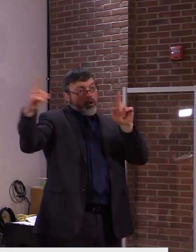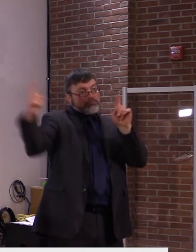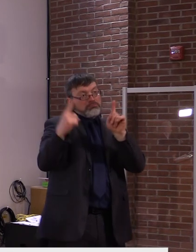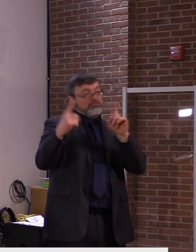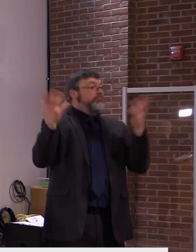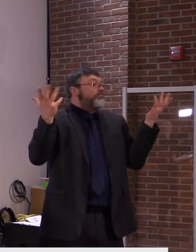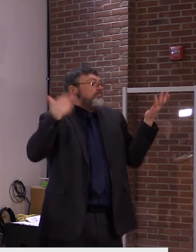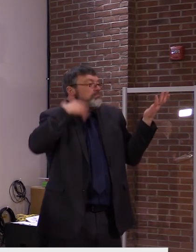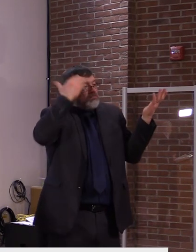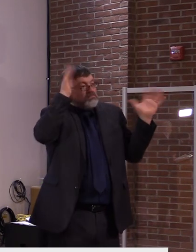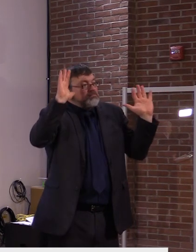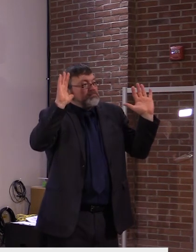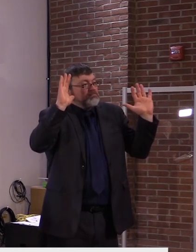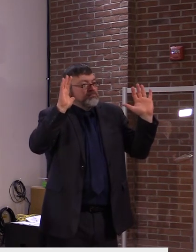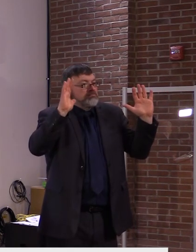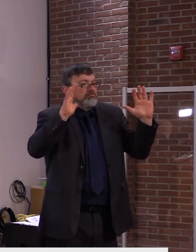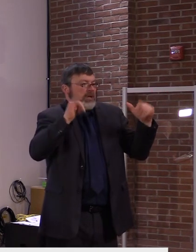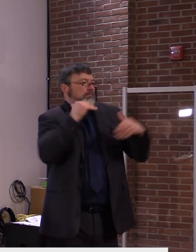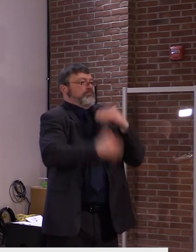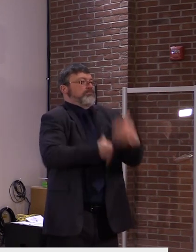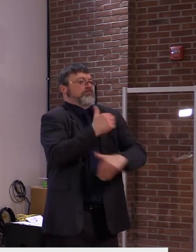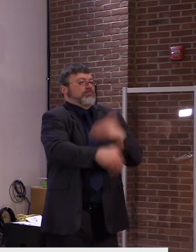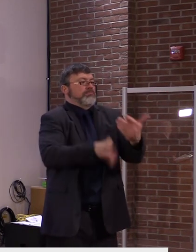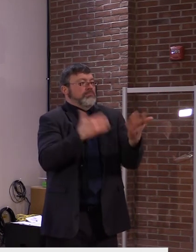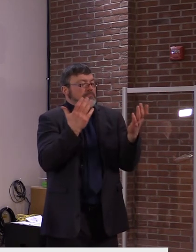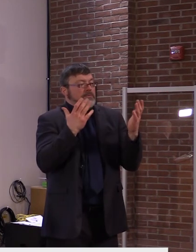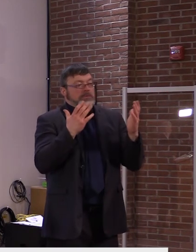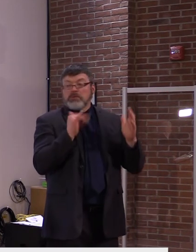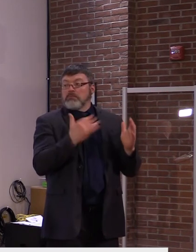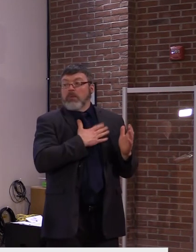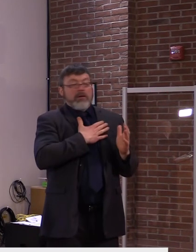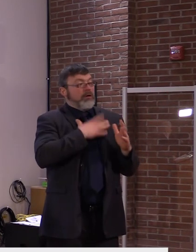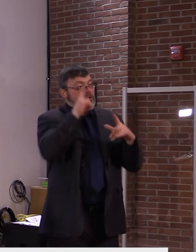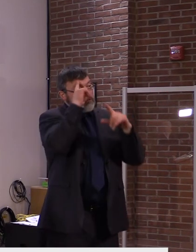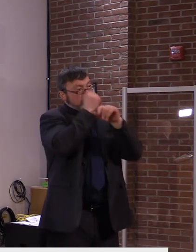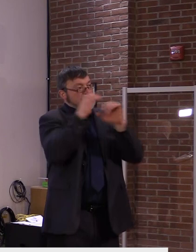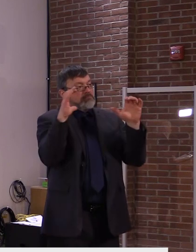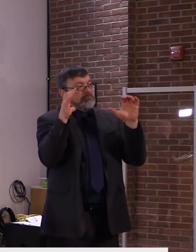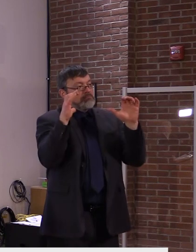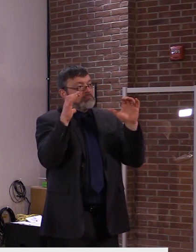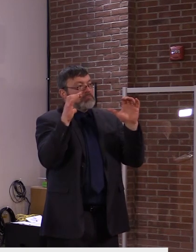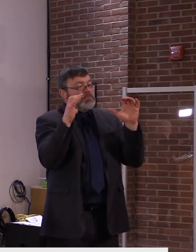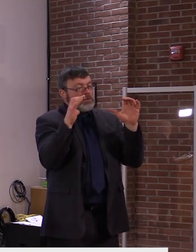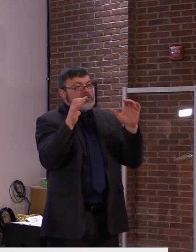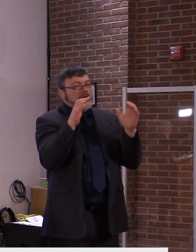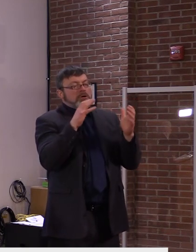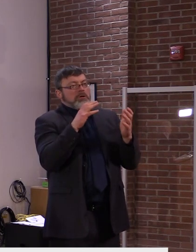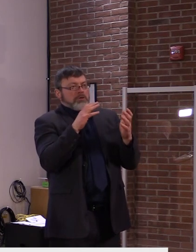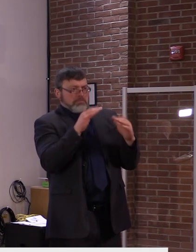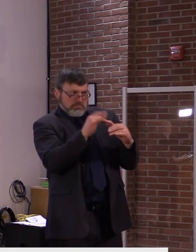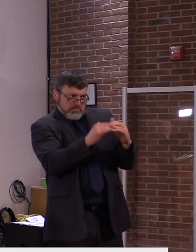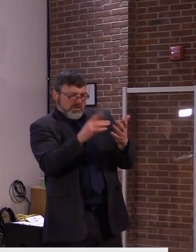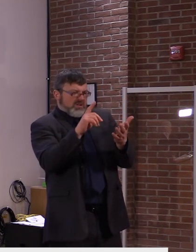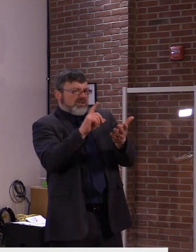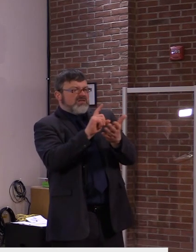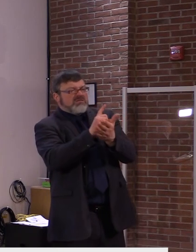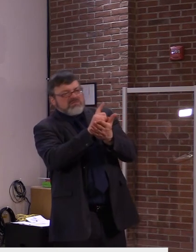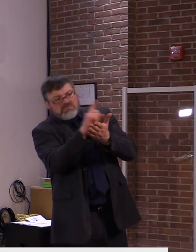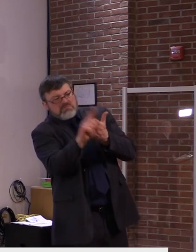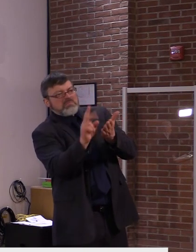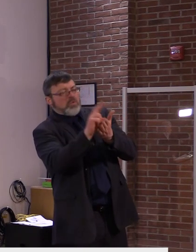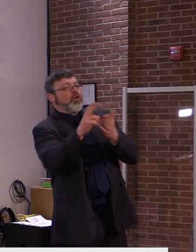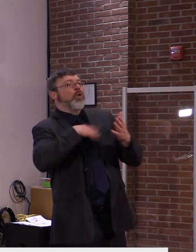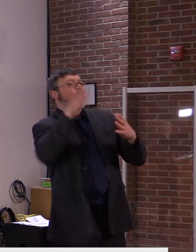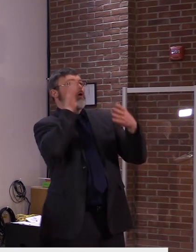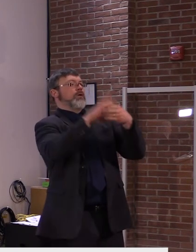But I would expect, you know, in several weeks we'll be announcing another band that will be opening. Just a quick